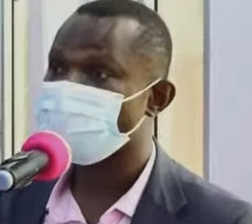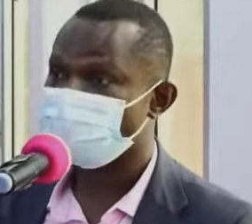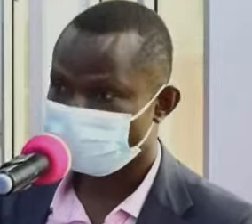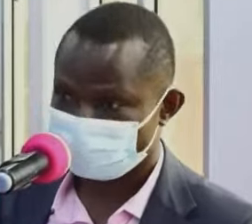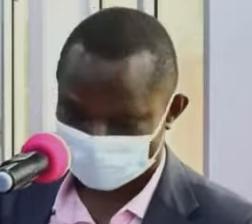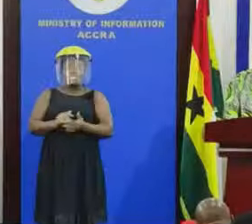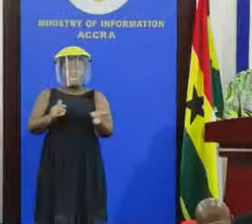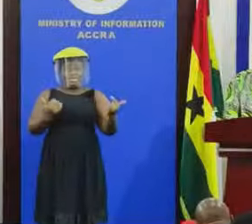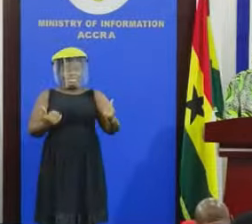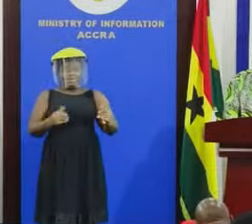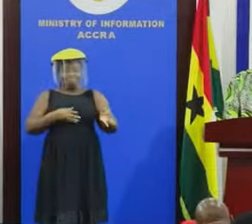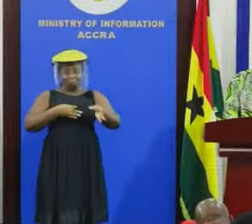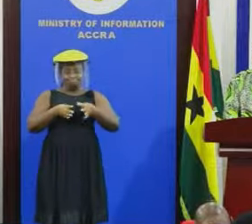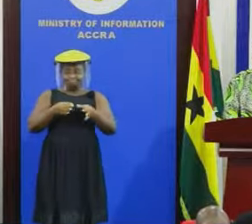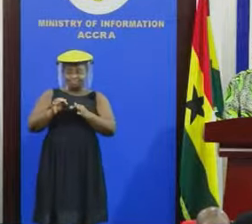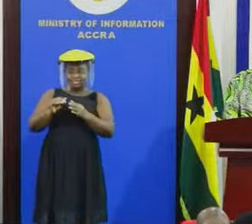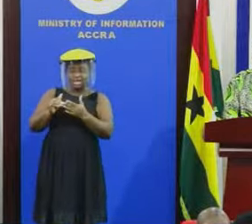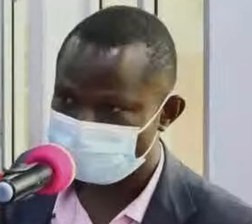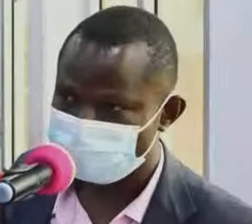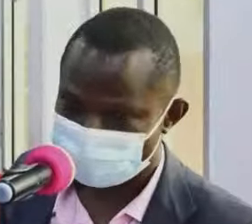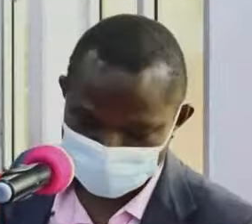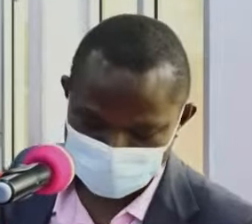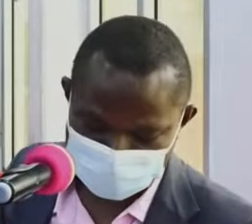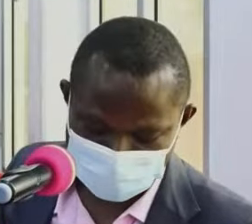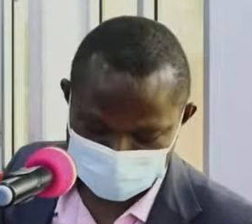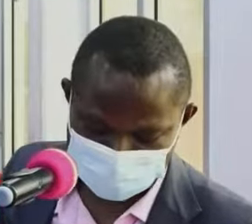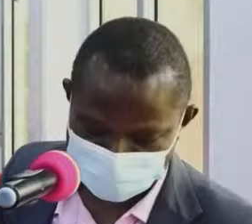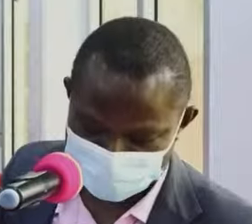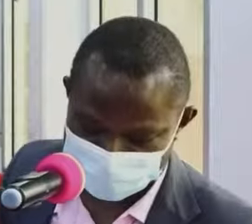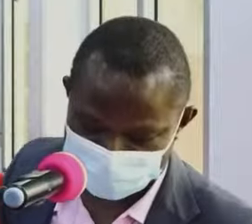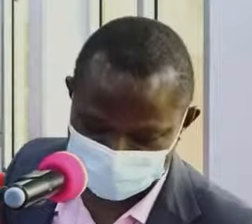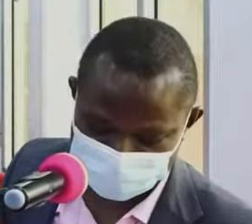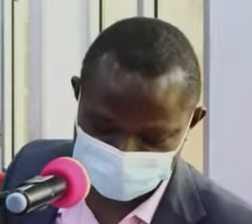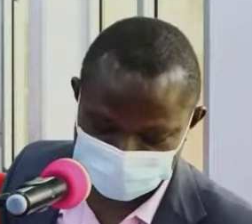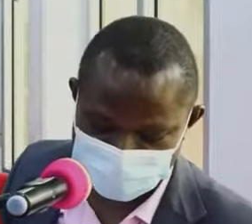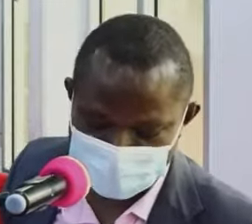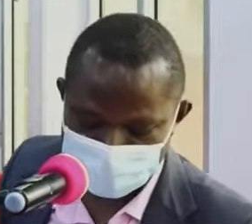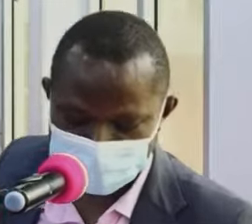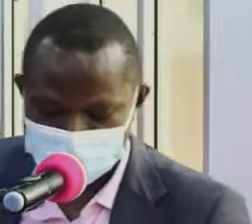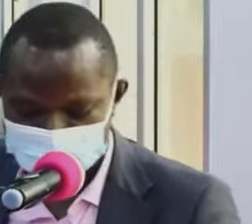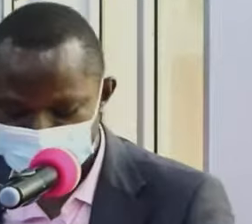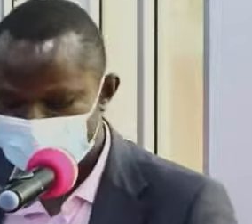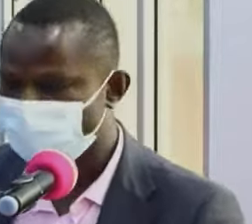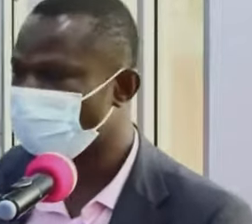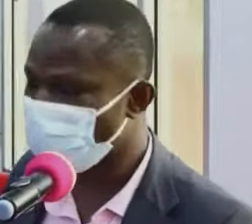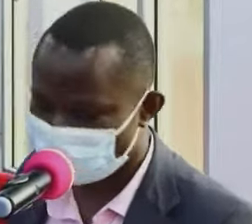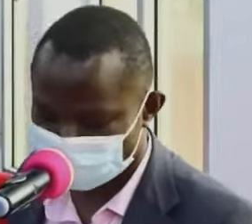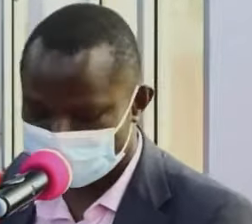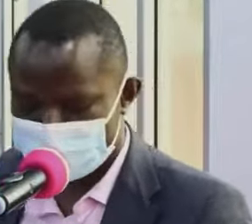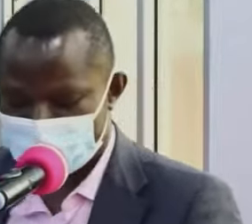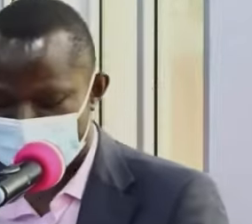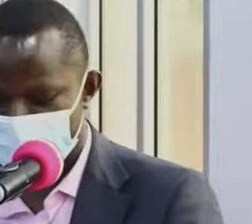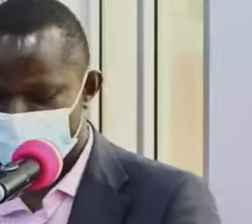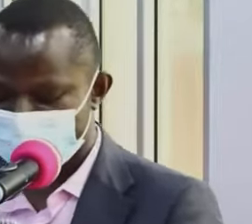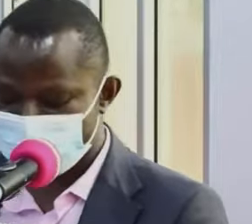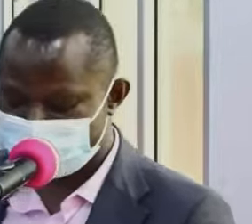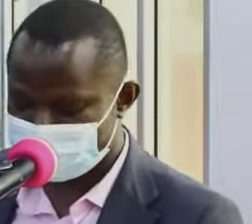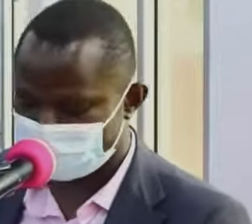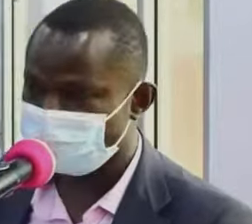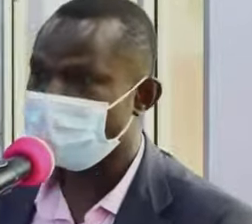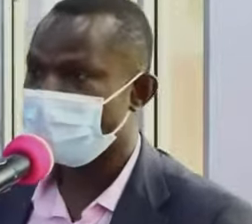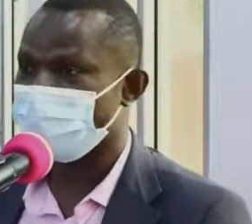with the reported evasion. Yes. Taxes. Then my next question. Ghana is also losing about